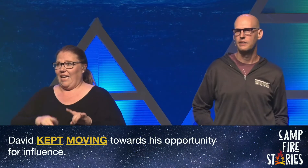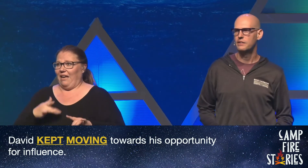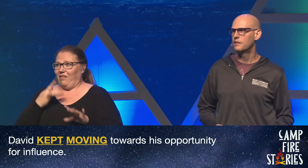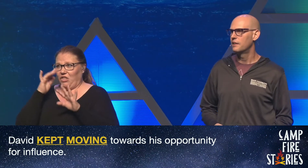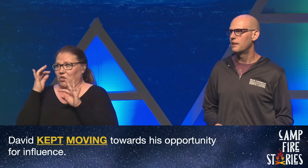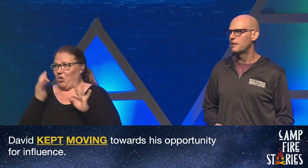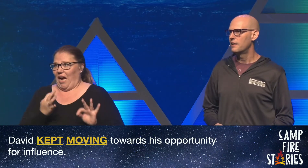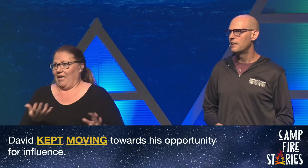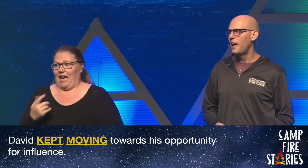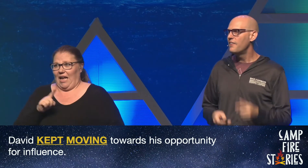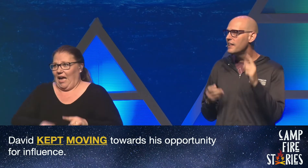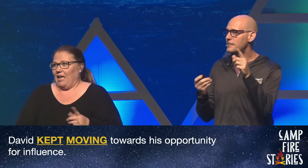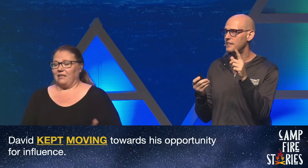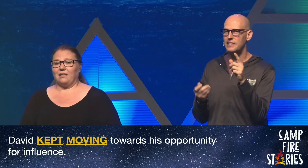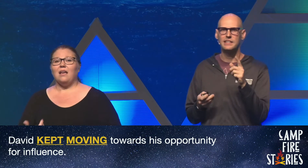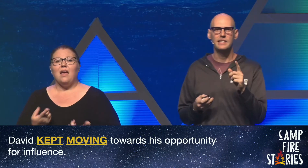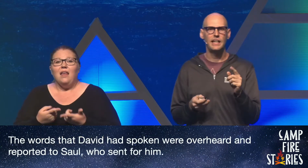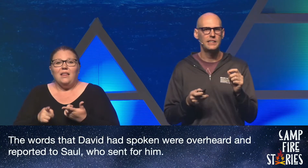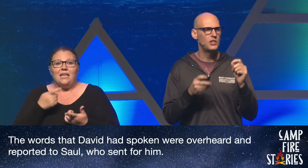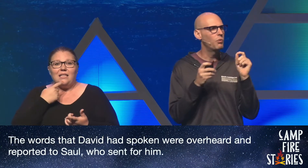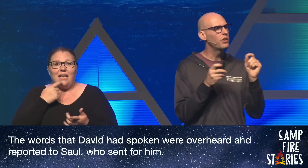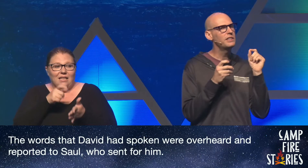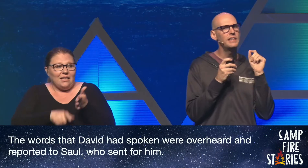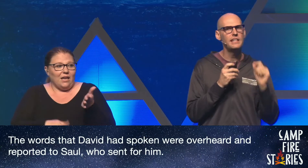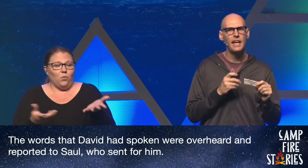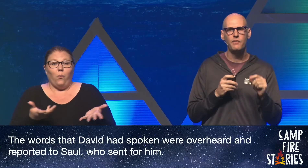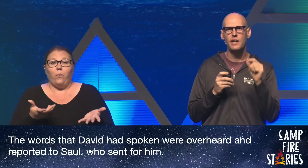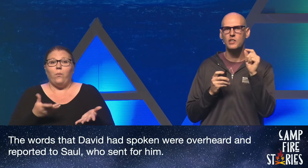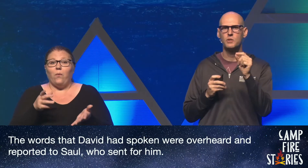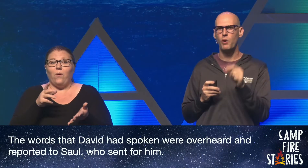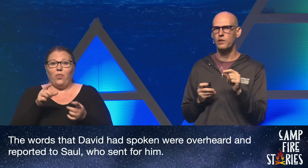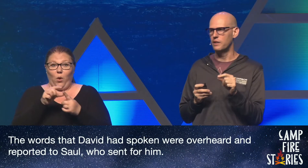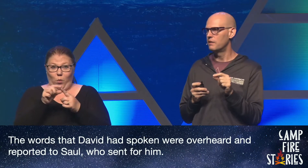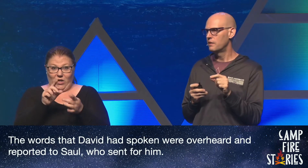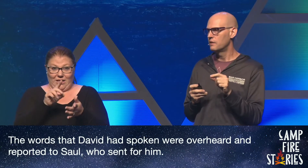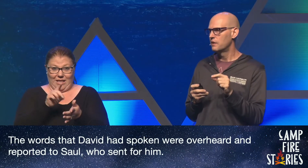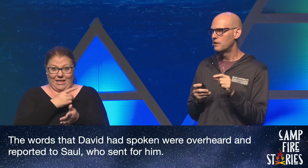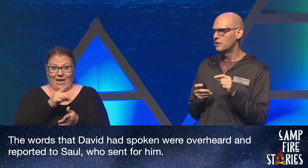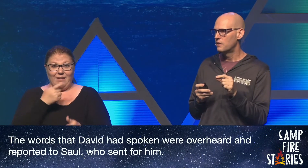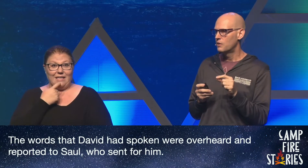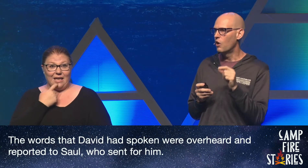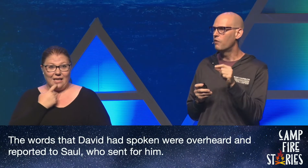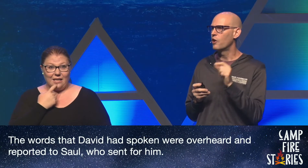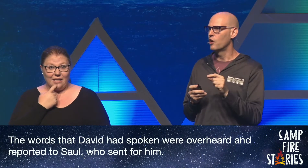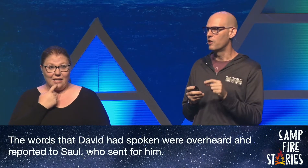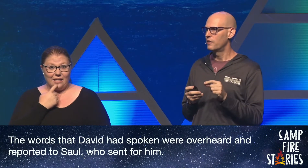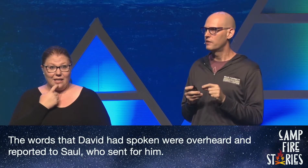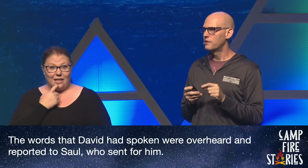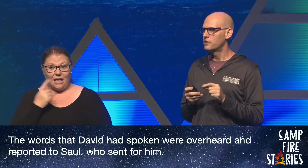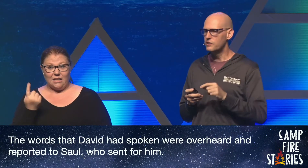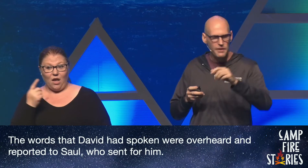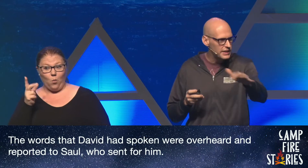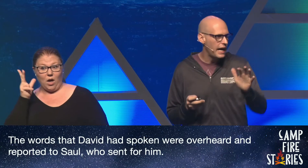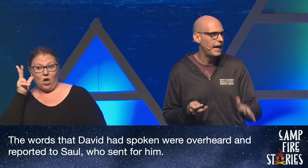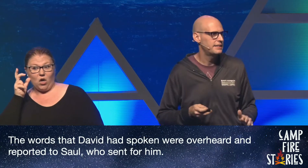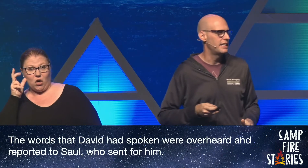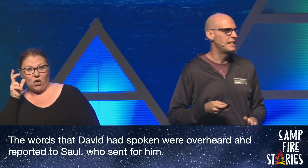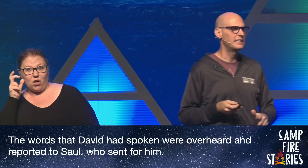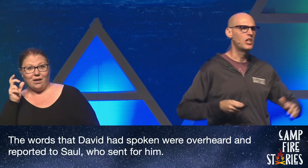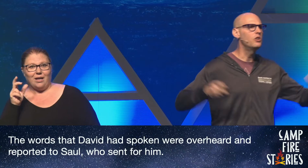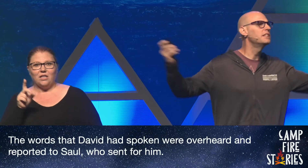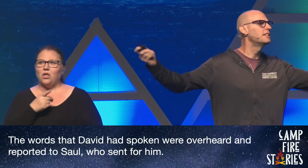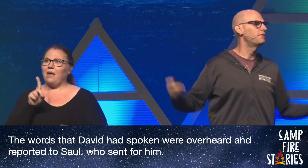distracted. And then it says this in the text, that the words that David had spoken were overheard. So David's